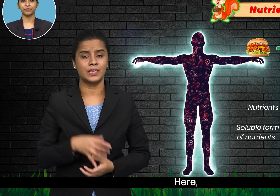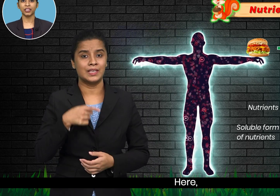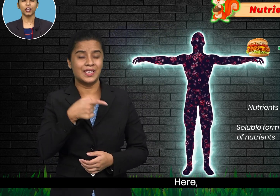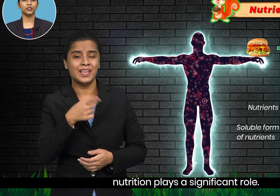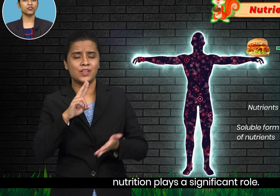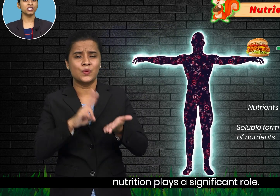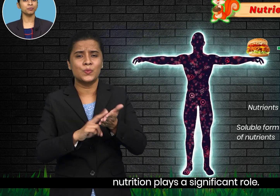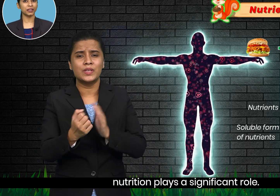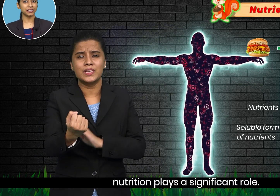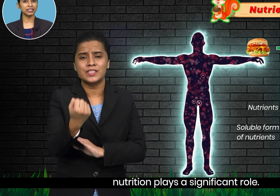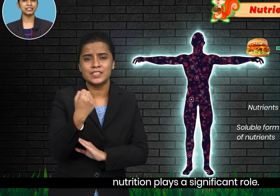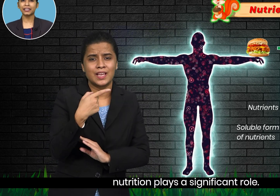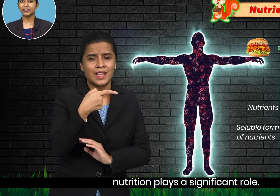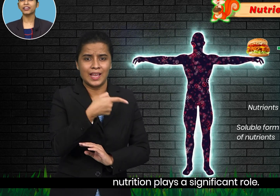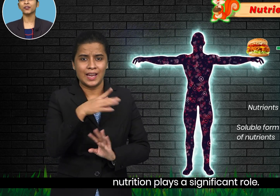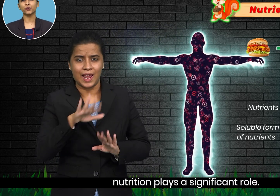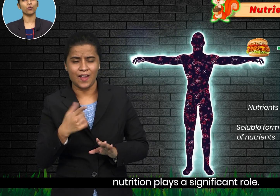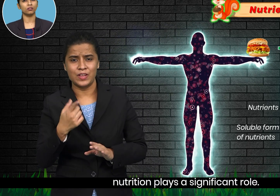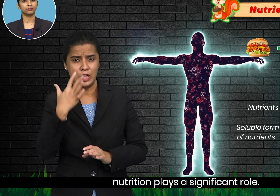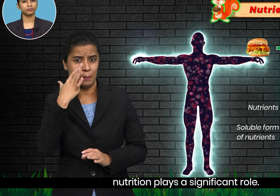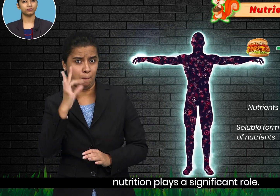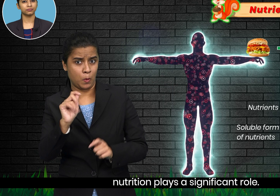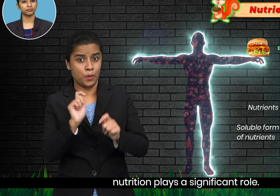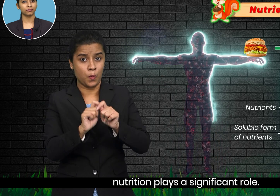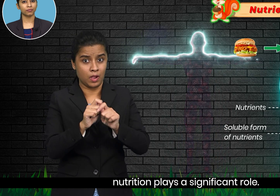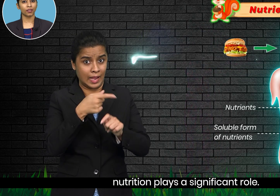Here, nutrition plays a significant role.